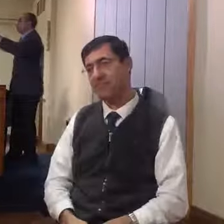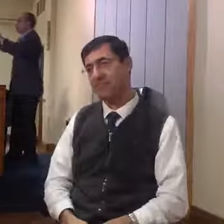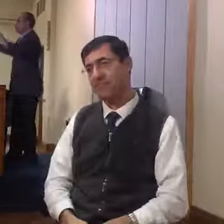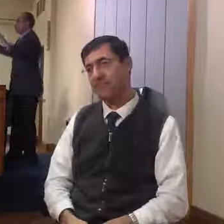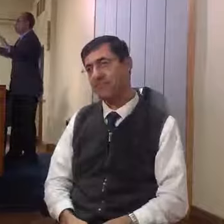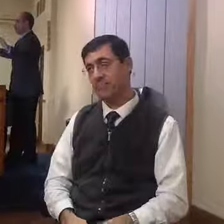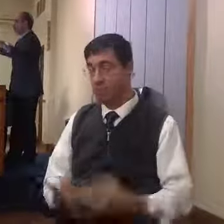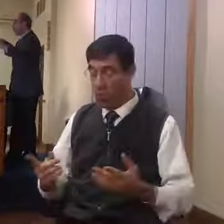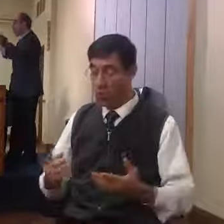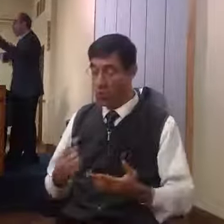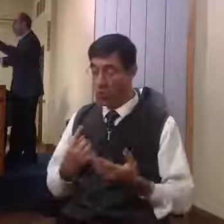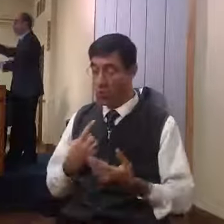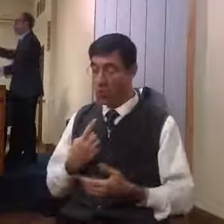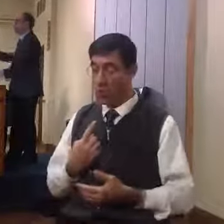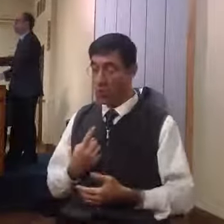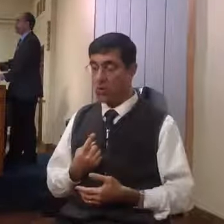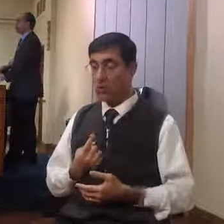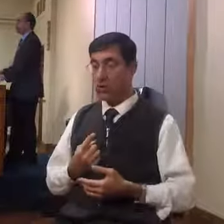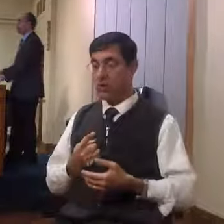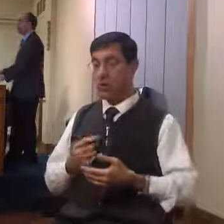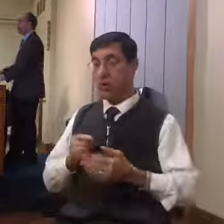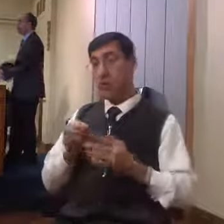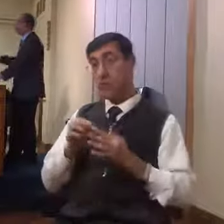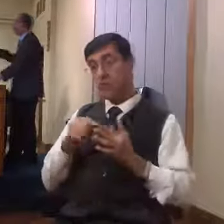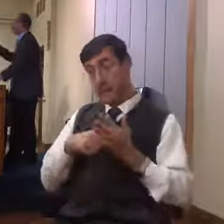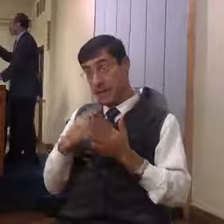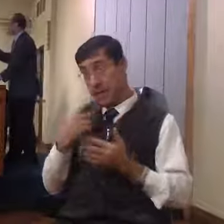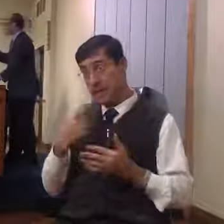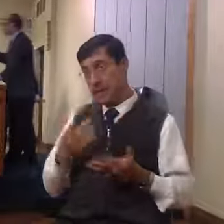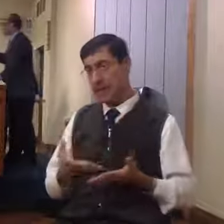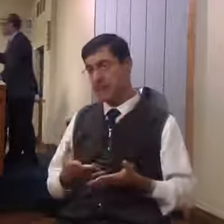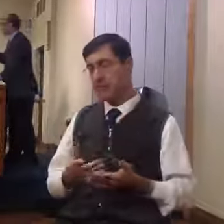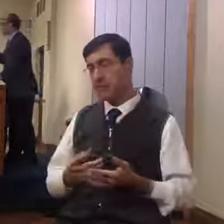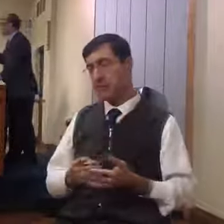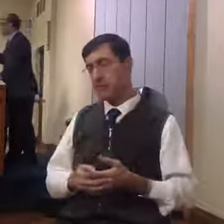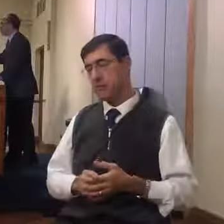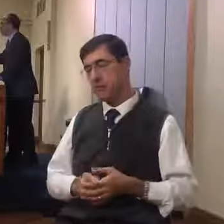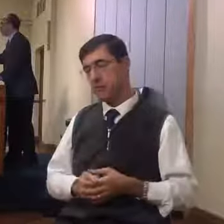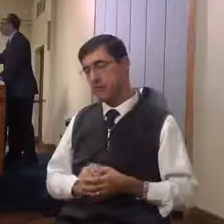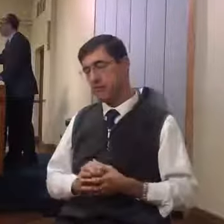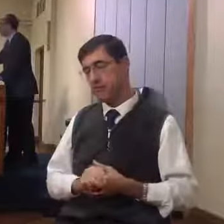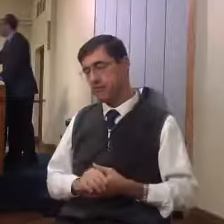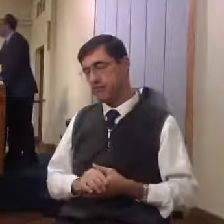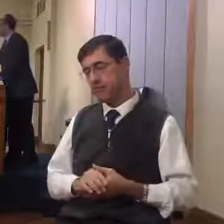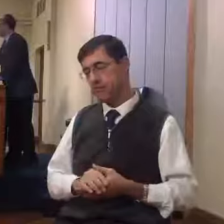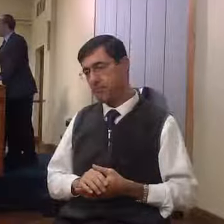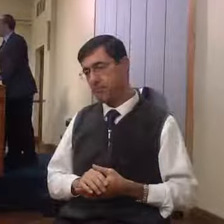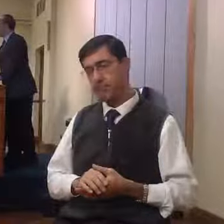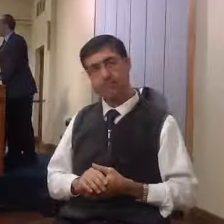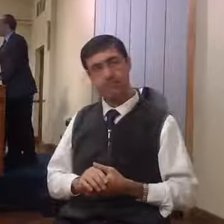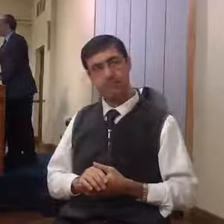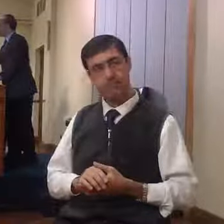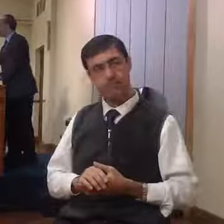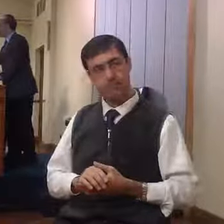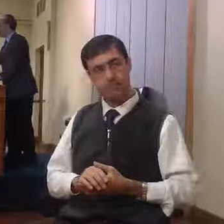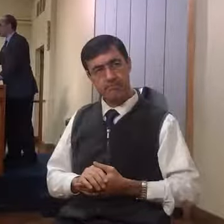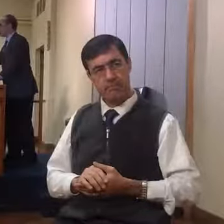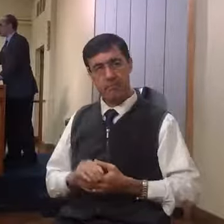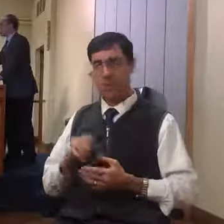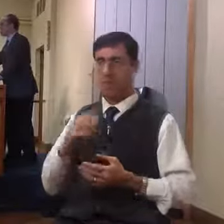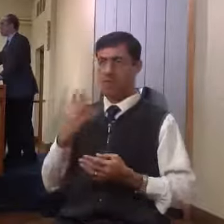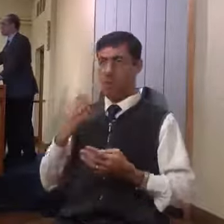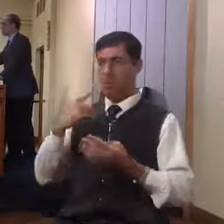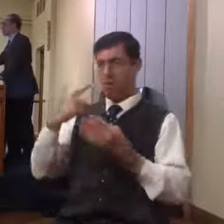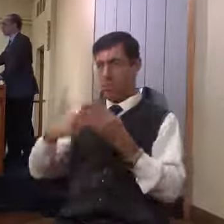all. I will come to that in our next study. The second, we have to love the brotherhood, the brothers